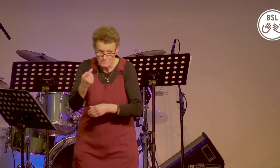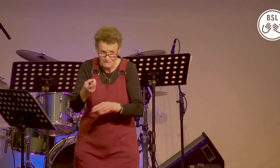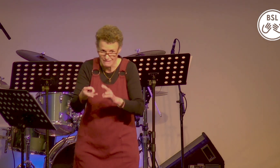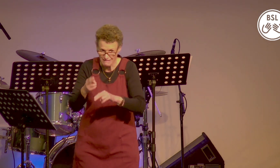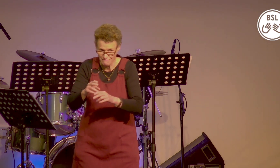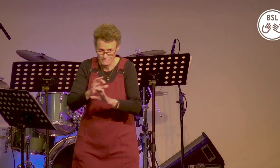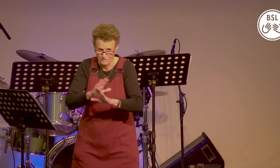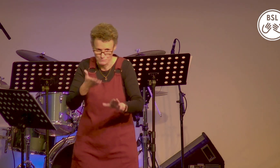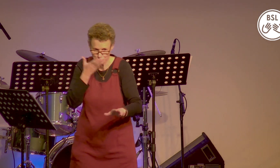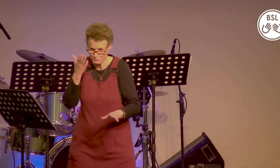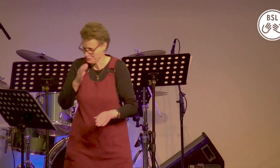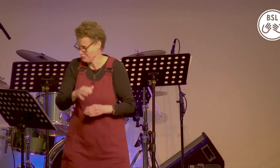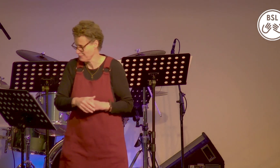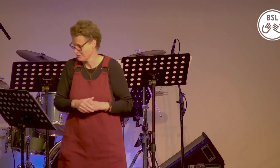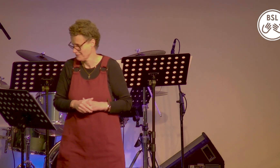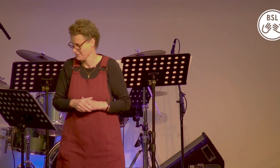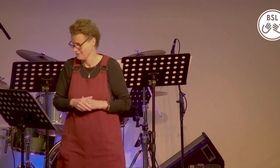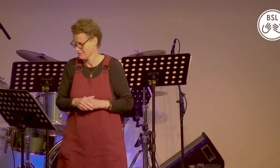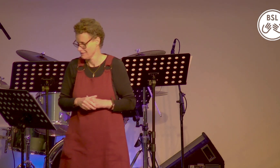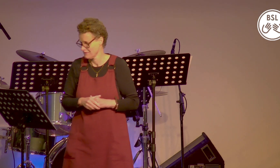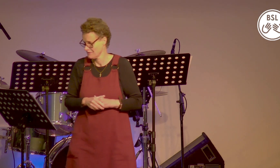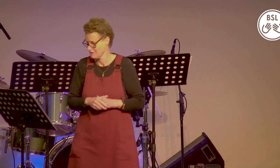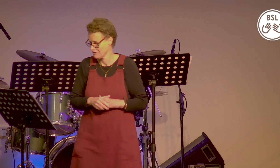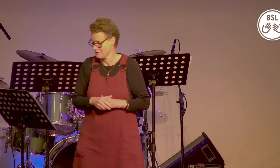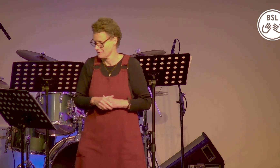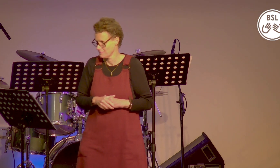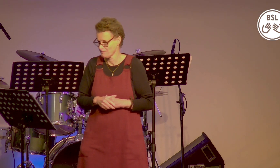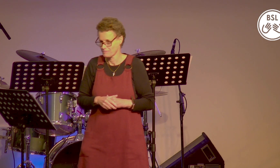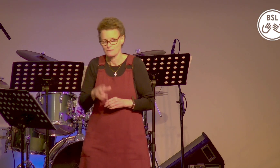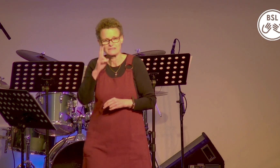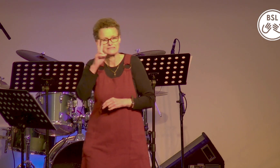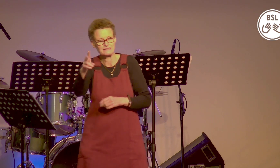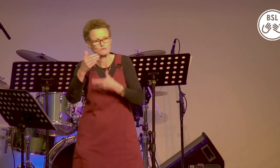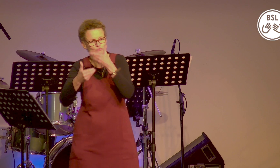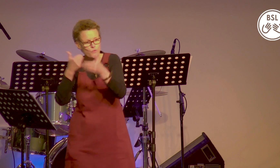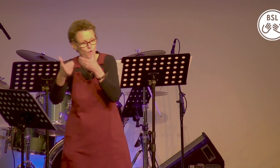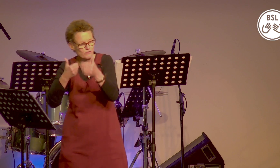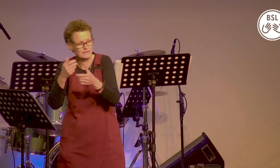There's a reason, because if something happens, there's going to be a problem.